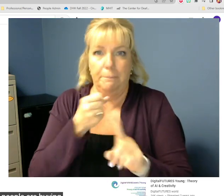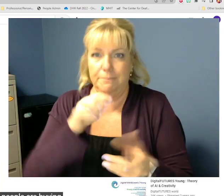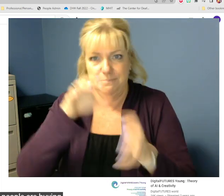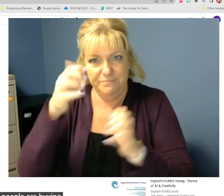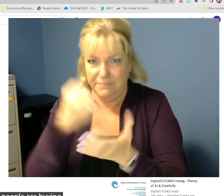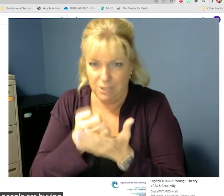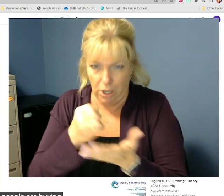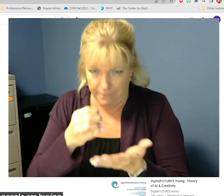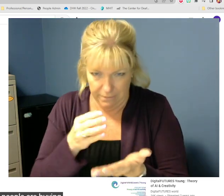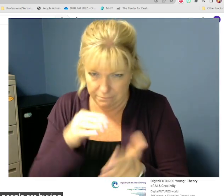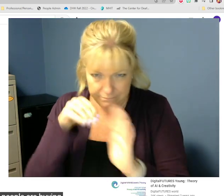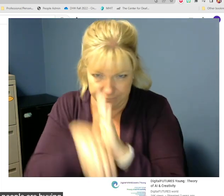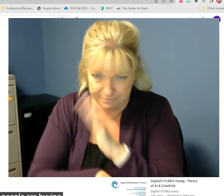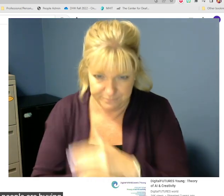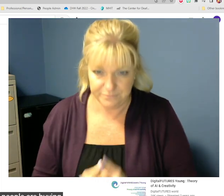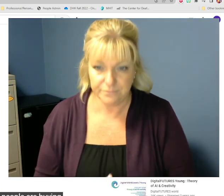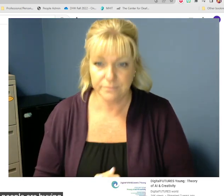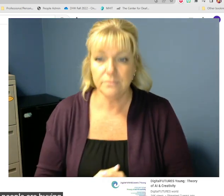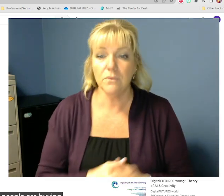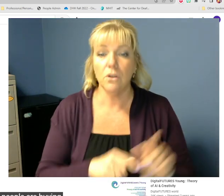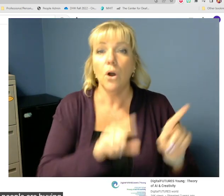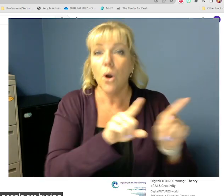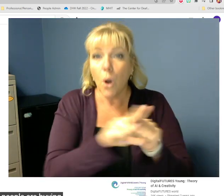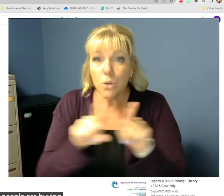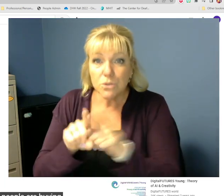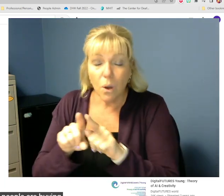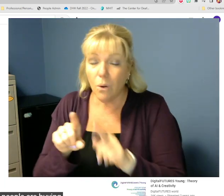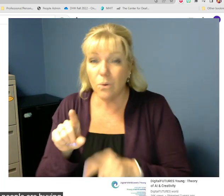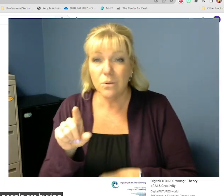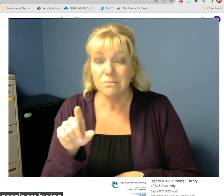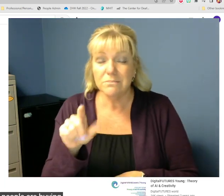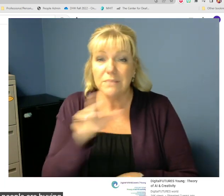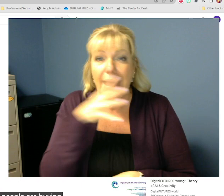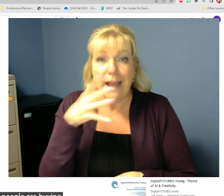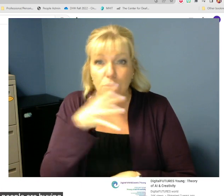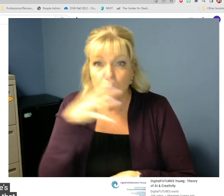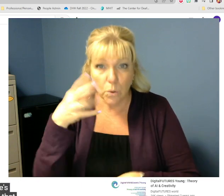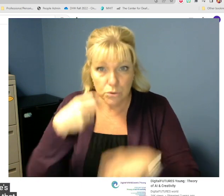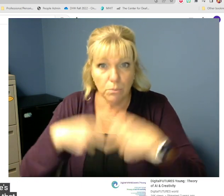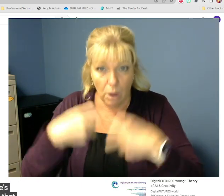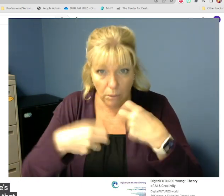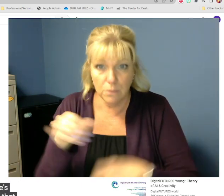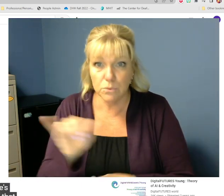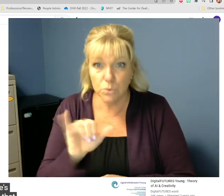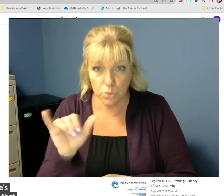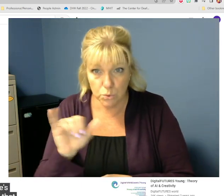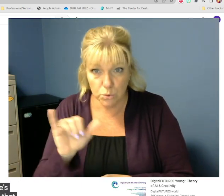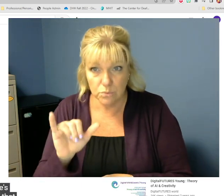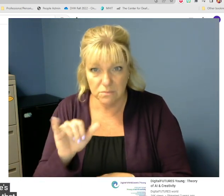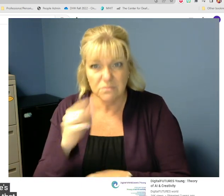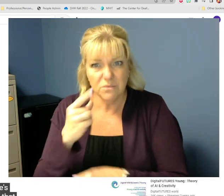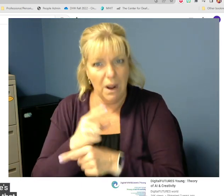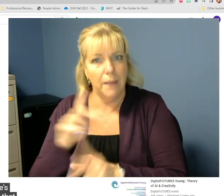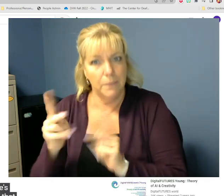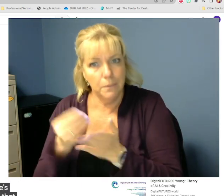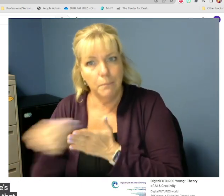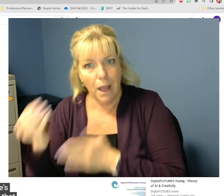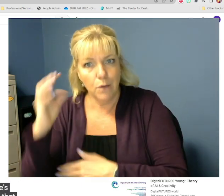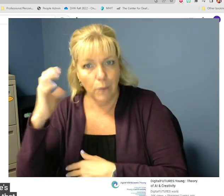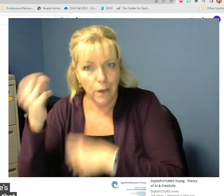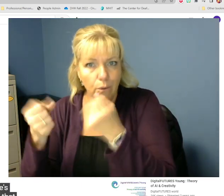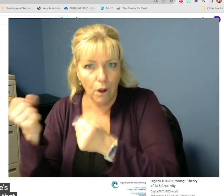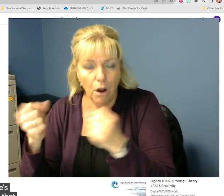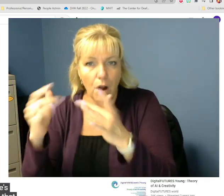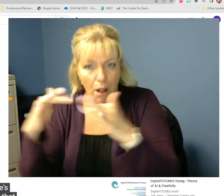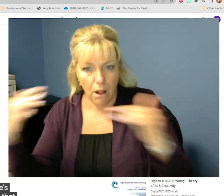So one thing is happening in agriculture. Again, there's people are buying radios out there and cars, but there's also lots of